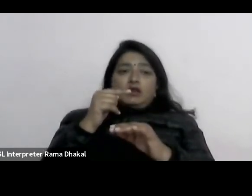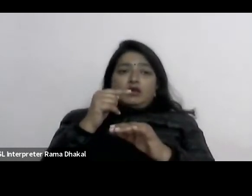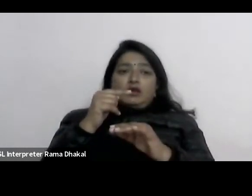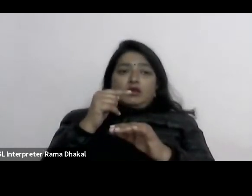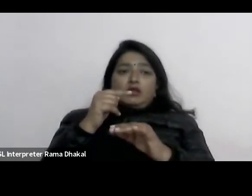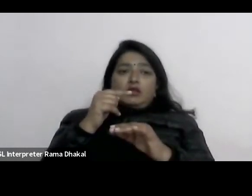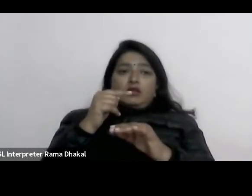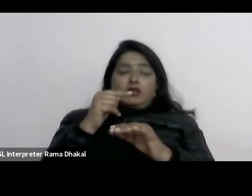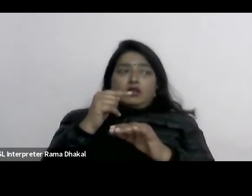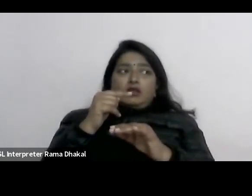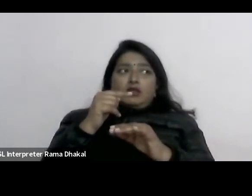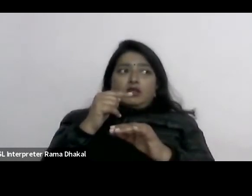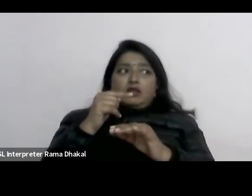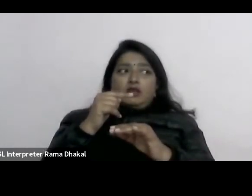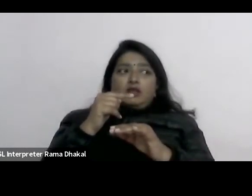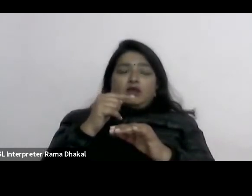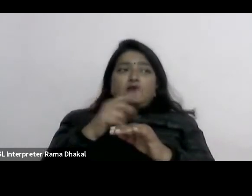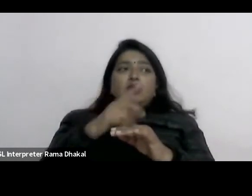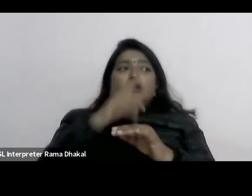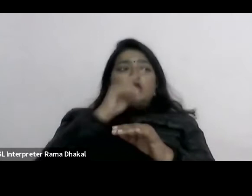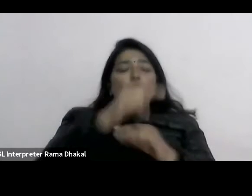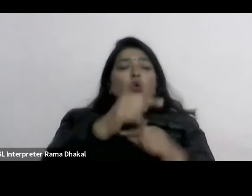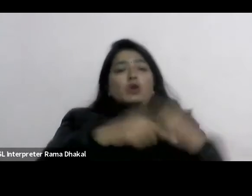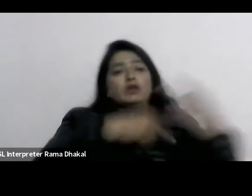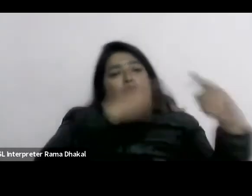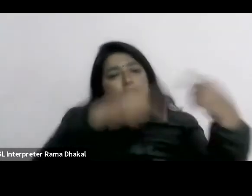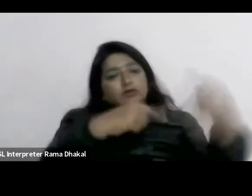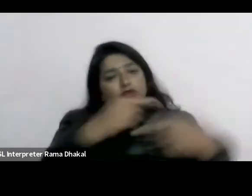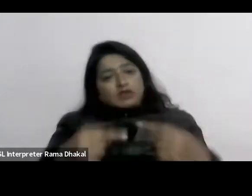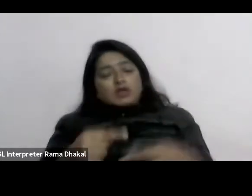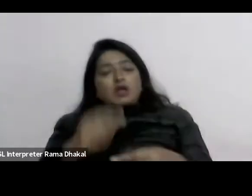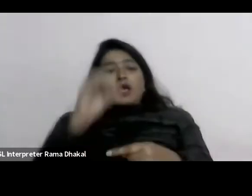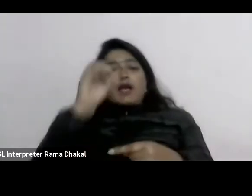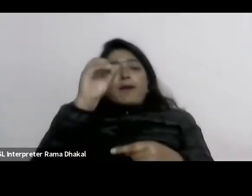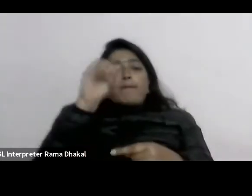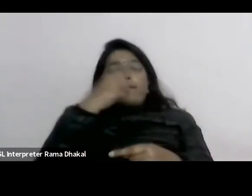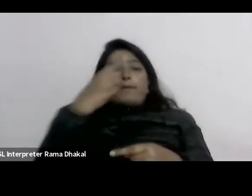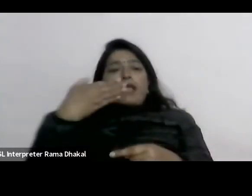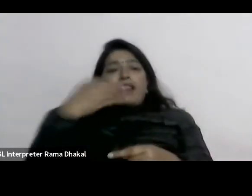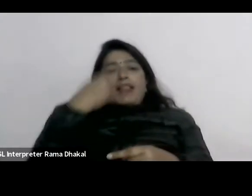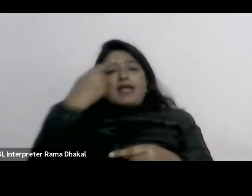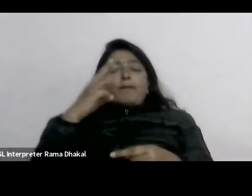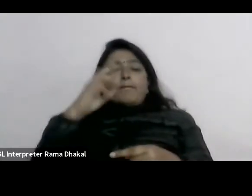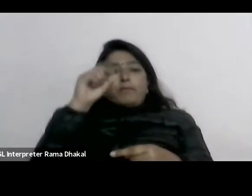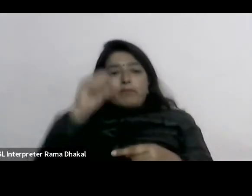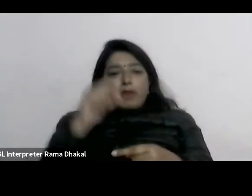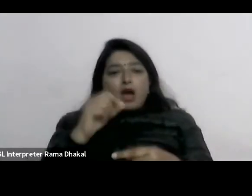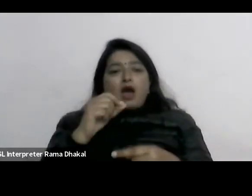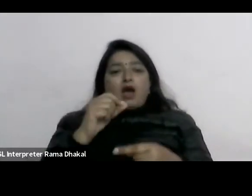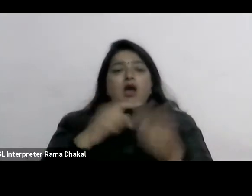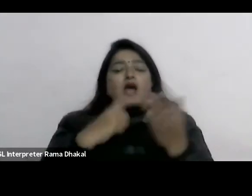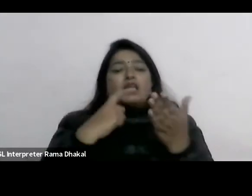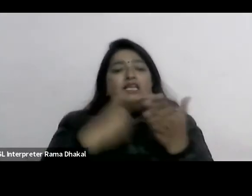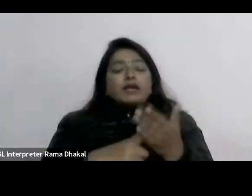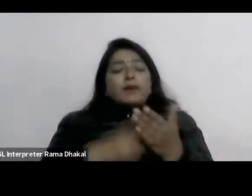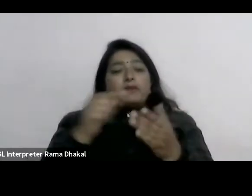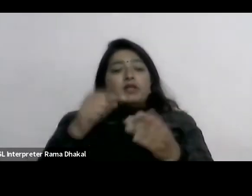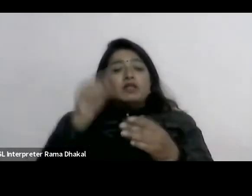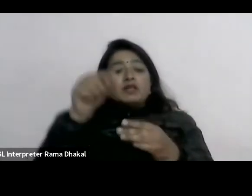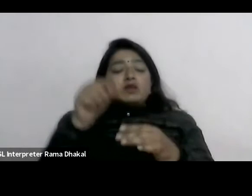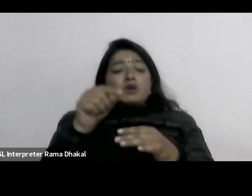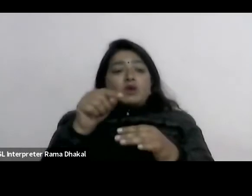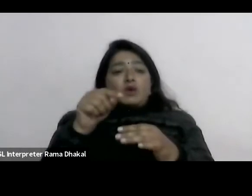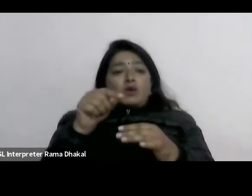The review mechanism to Palermo Protocol that we have today can never match the kind